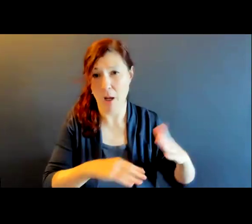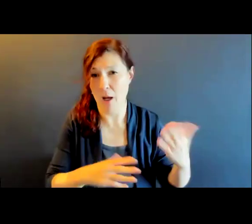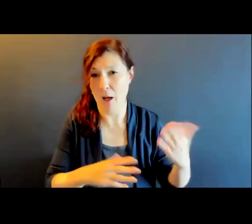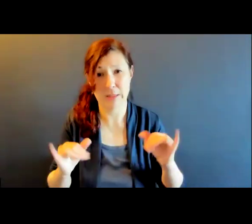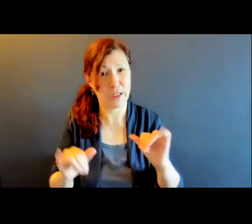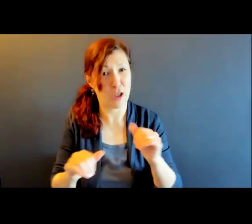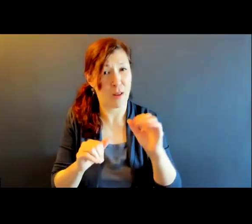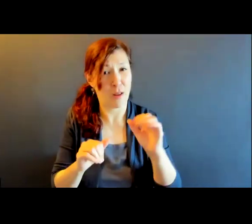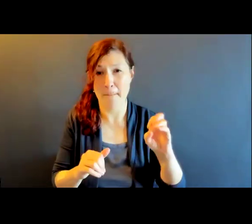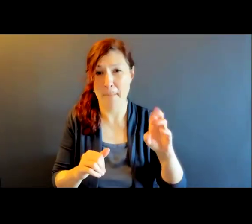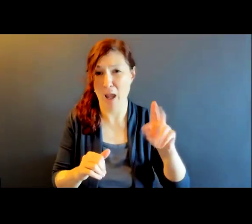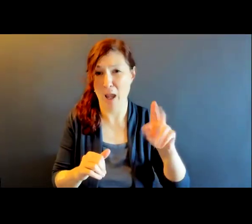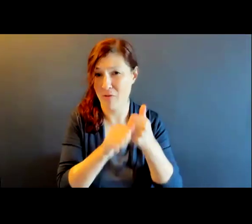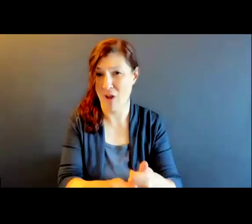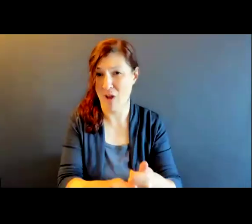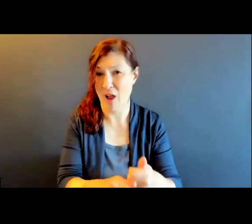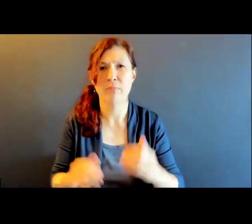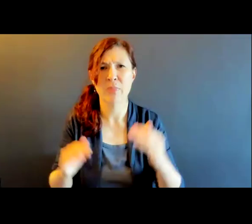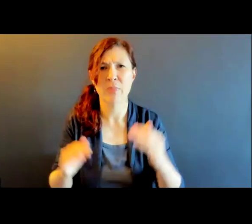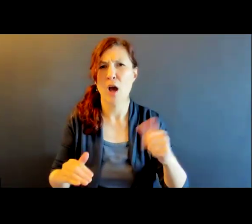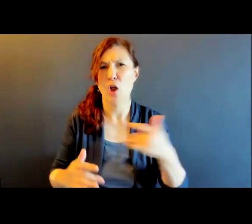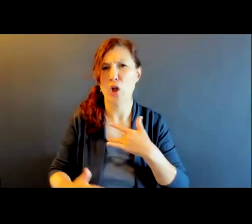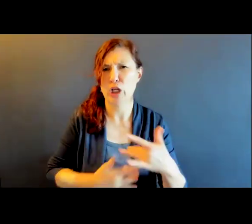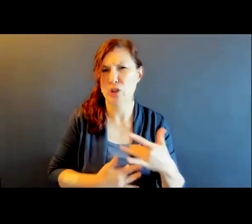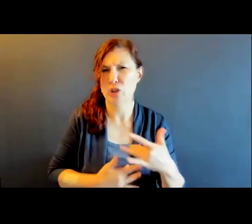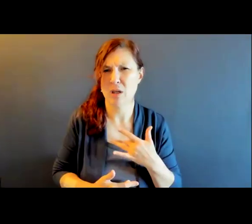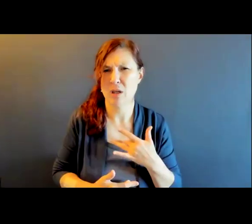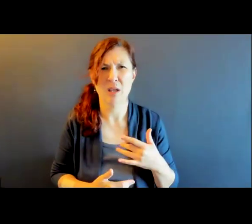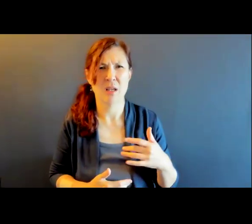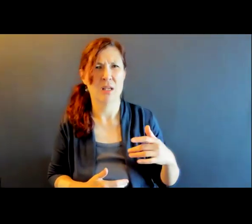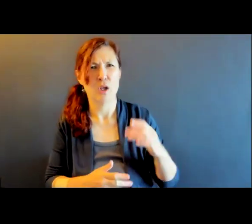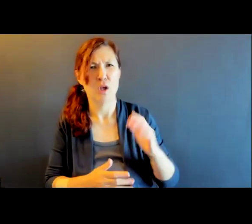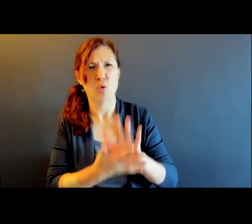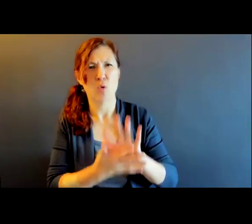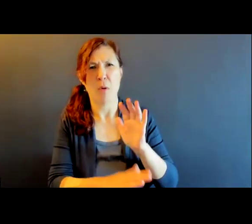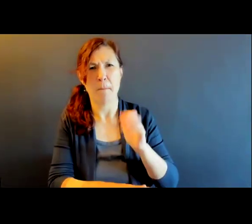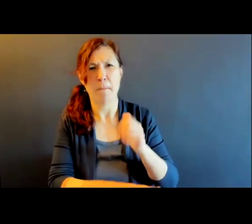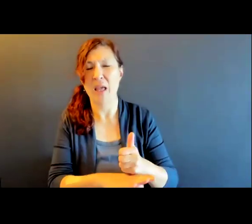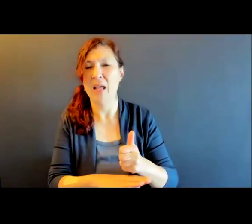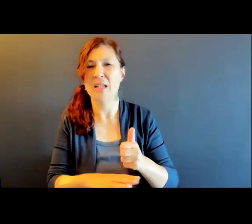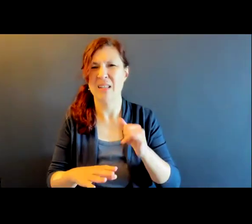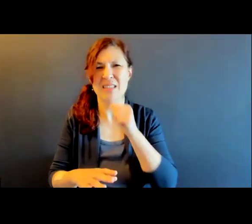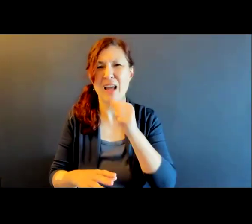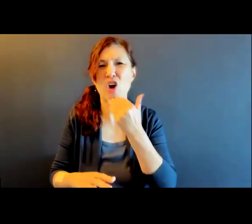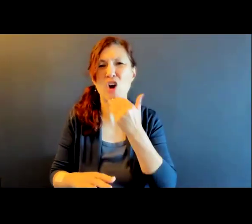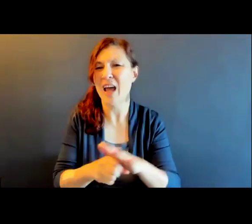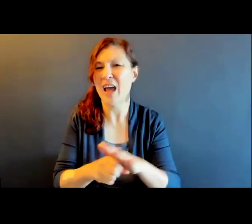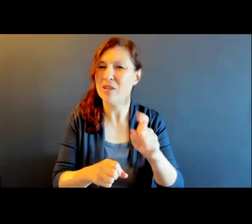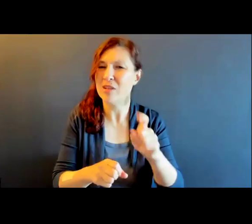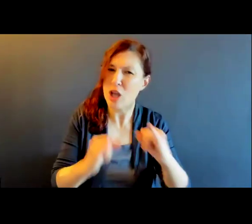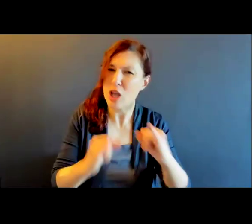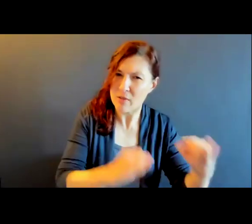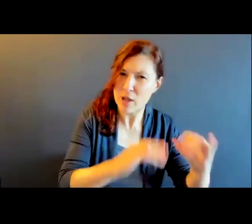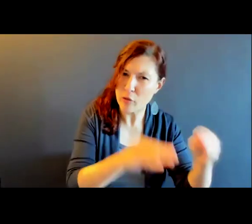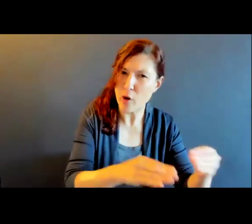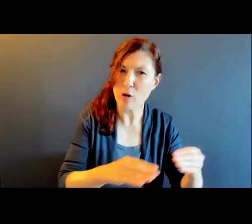There have been concerns that the school-based points are a poor proxy for individual needs, and that the number of points students receive do not